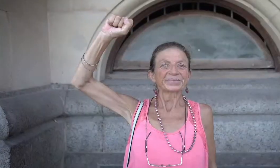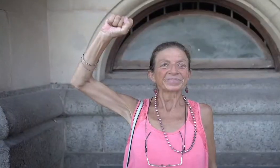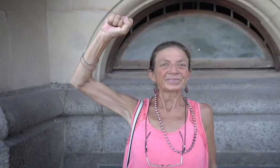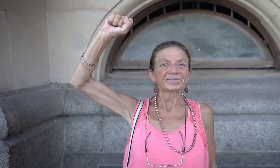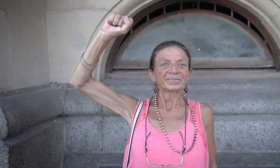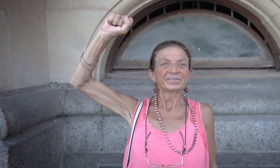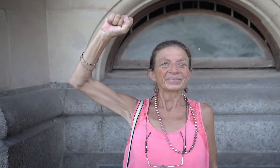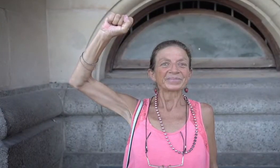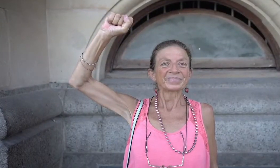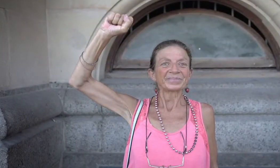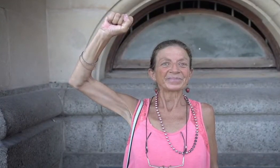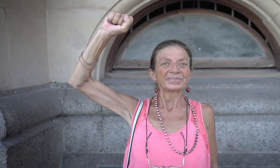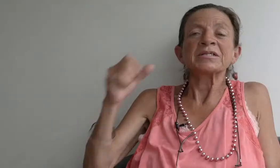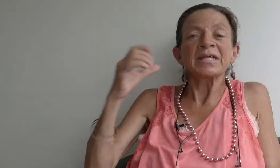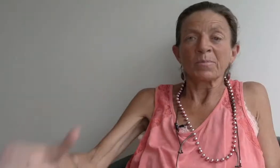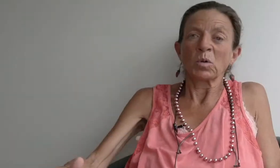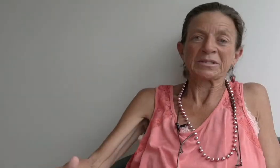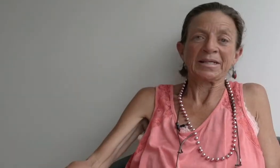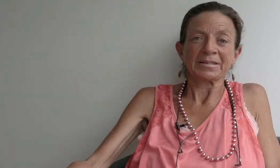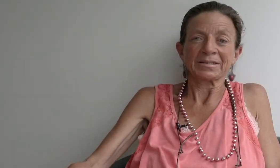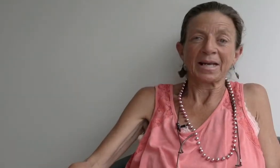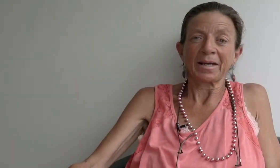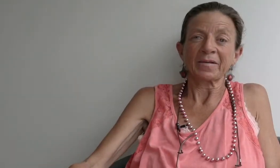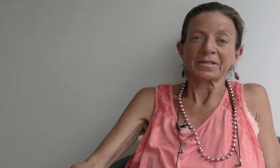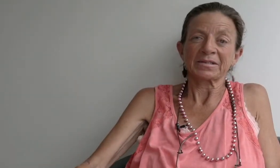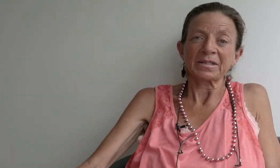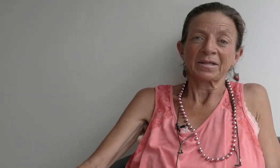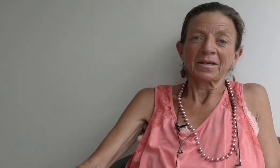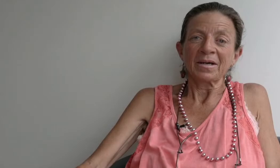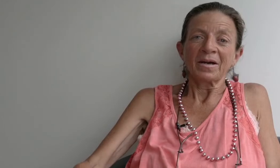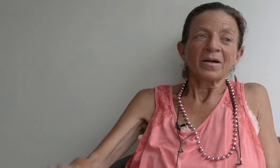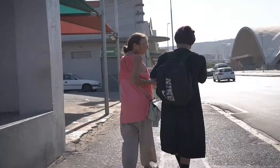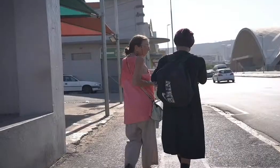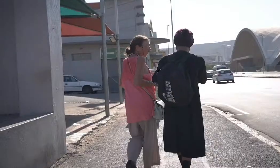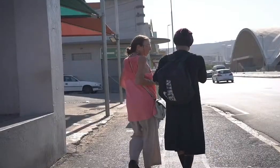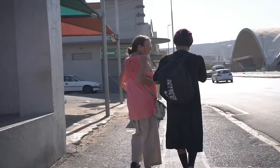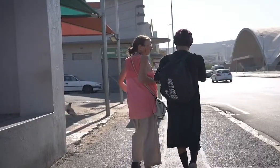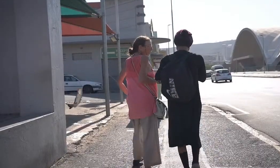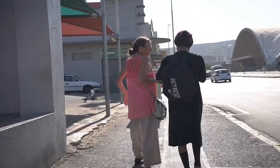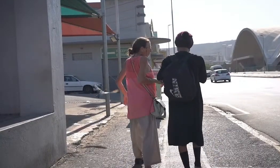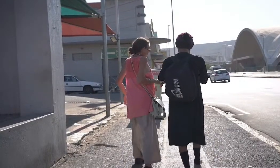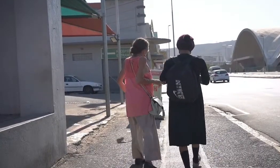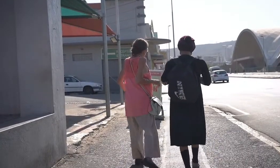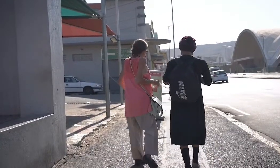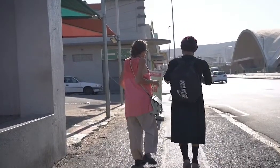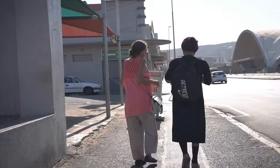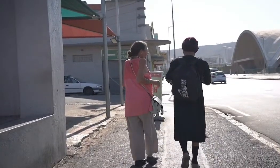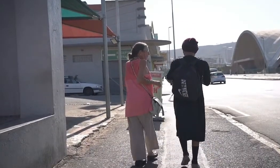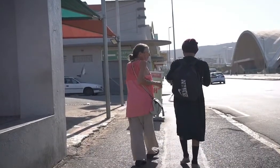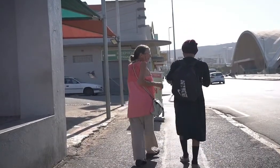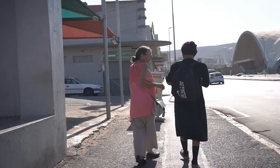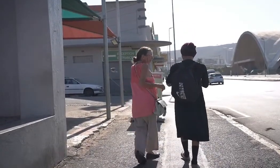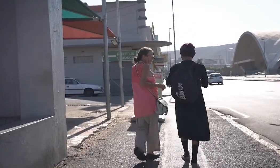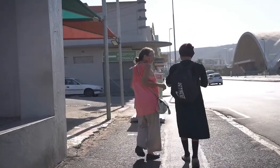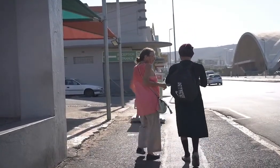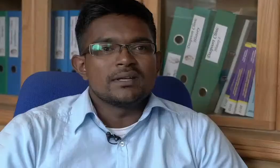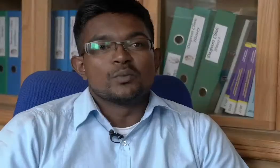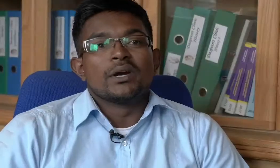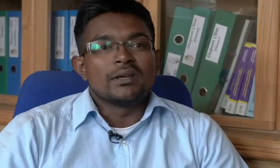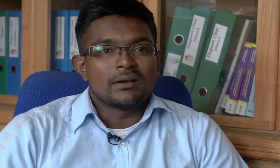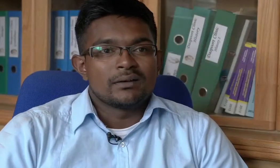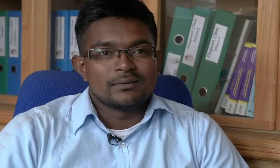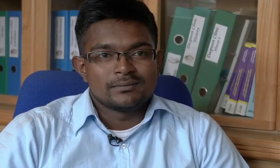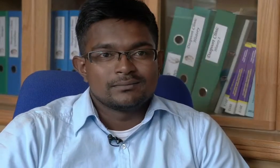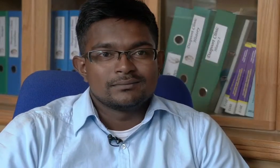My dream is to see more centres like this. One on every corner. Because it's